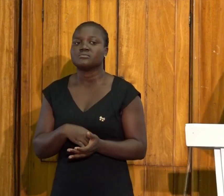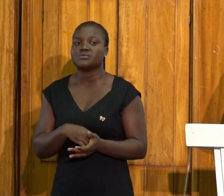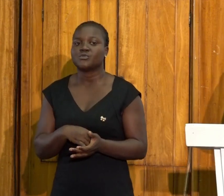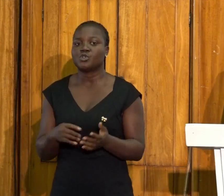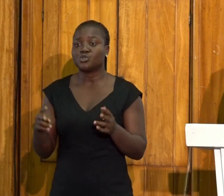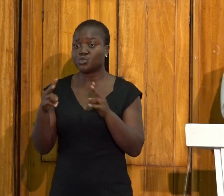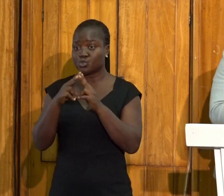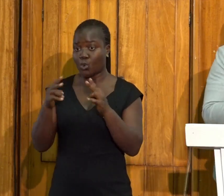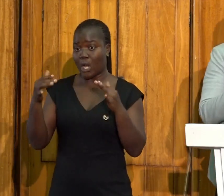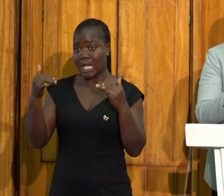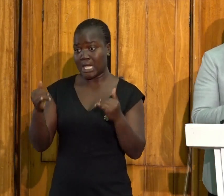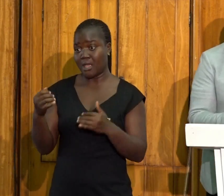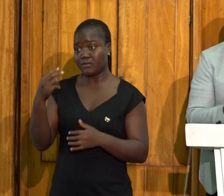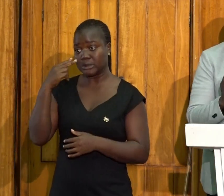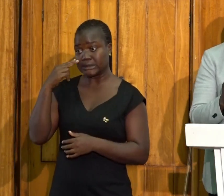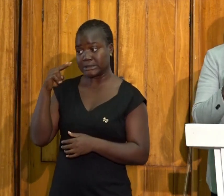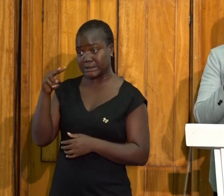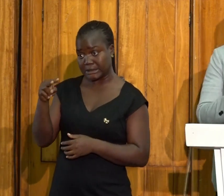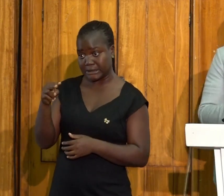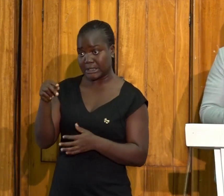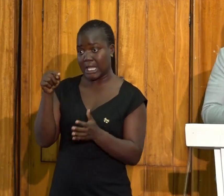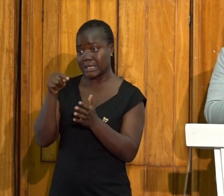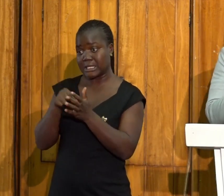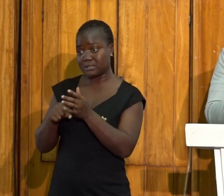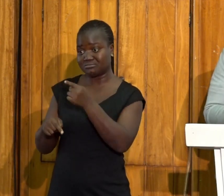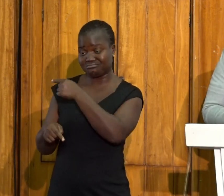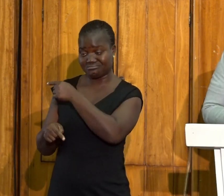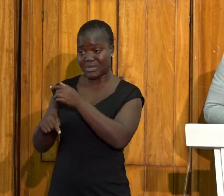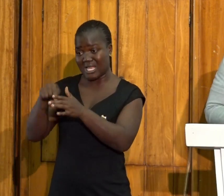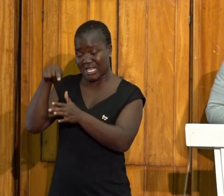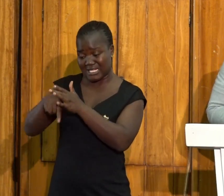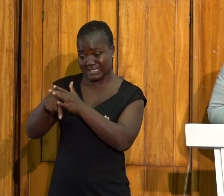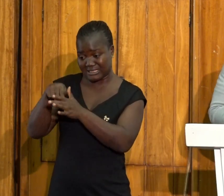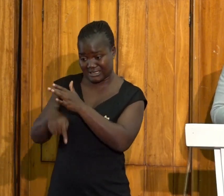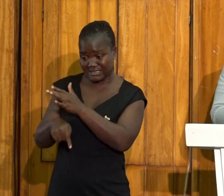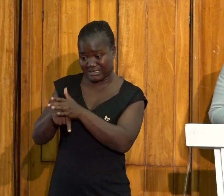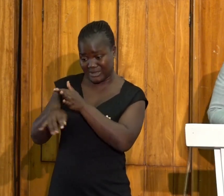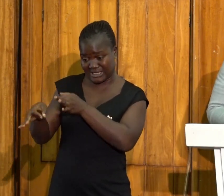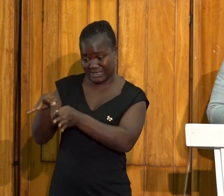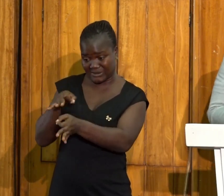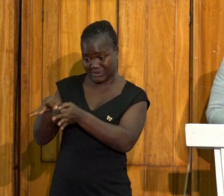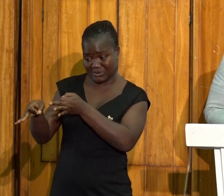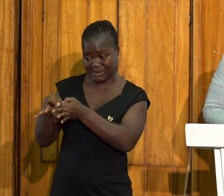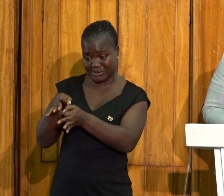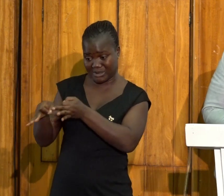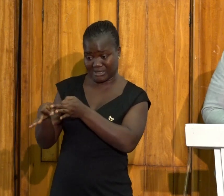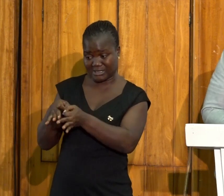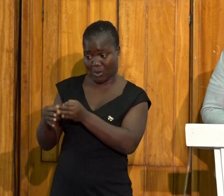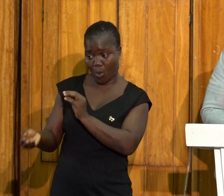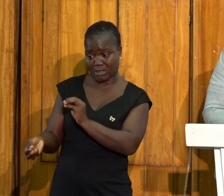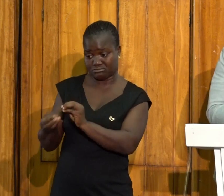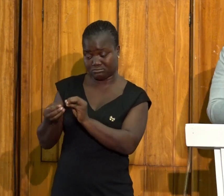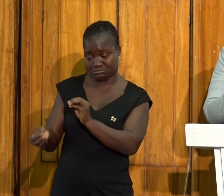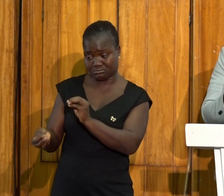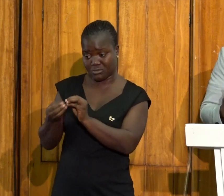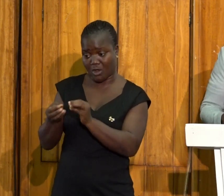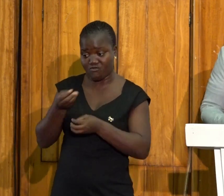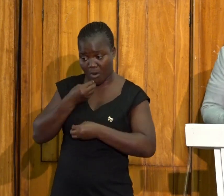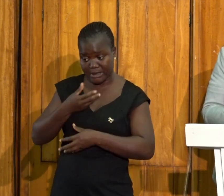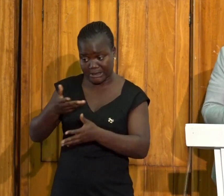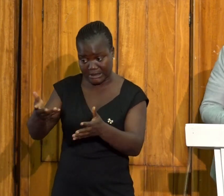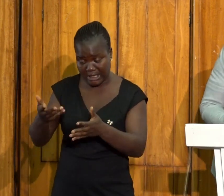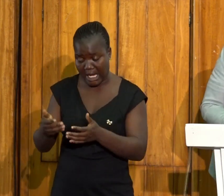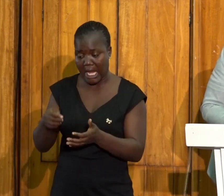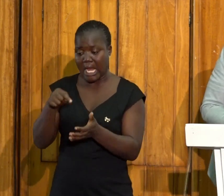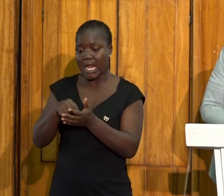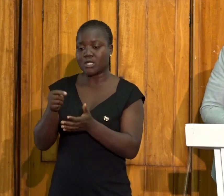So if you look now at these specific studies in detail, HPTN 084 is giving us additional information, and it was